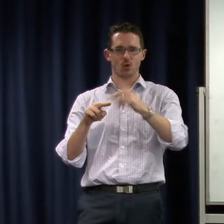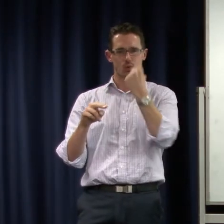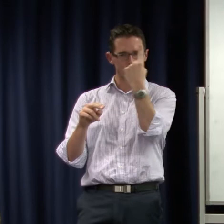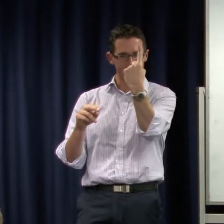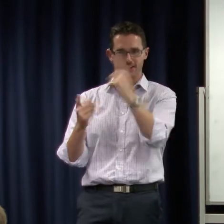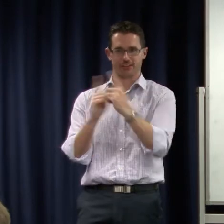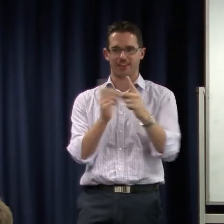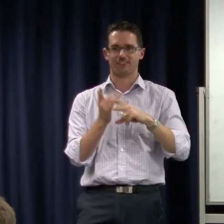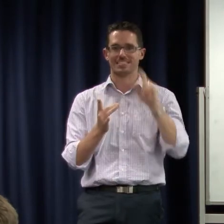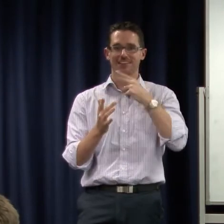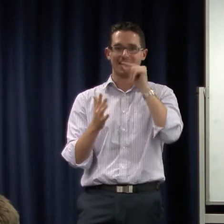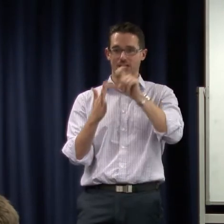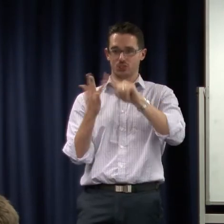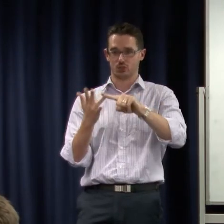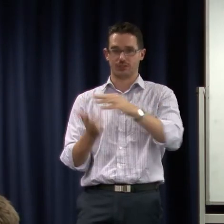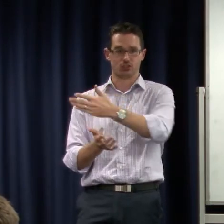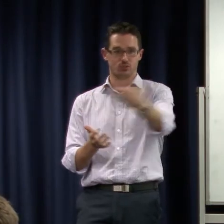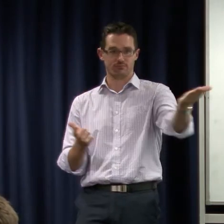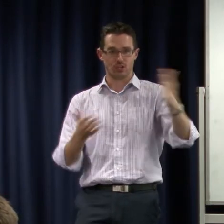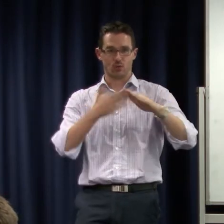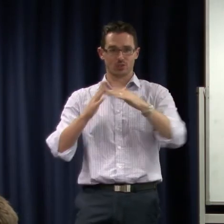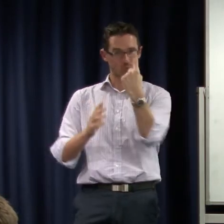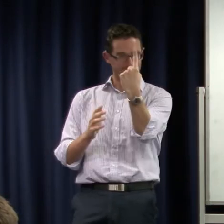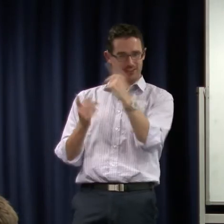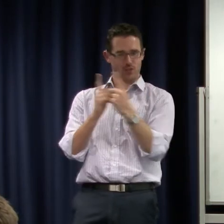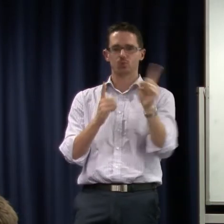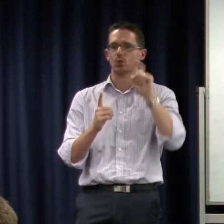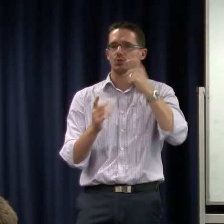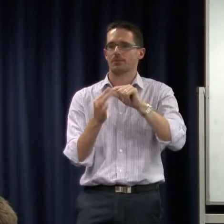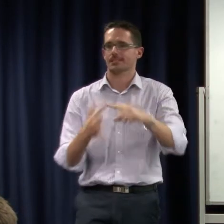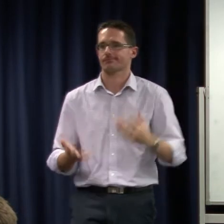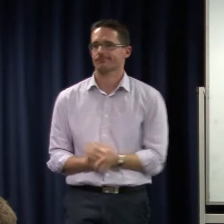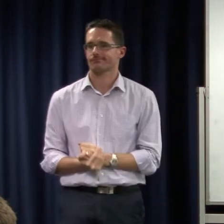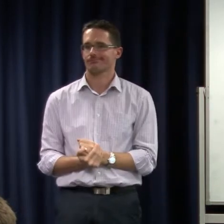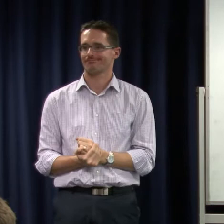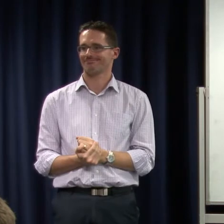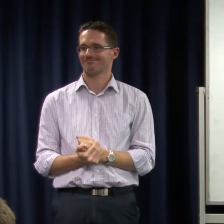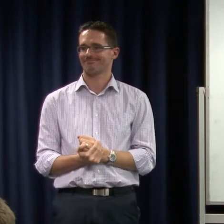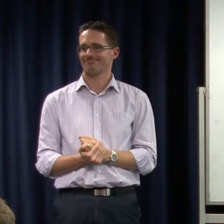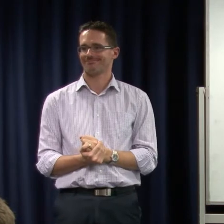If there was one thing that Vicdeaf could do for you as a community, what would that one thing